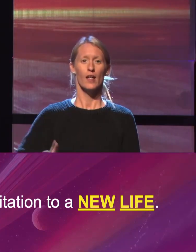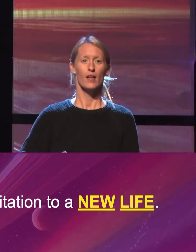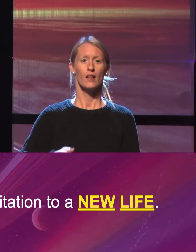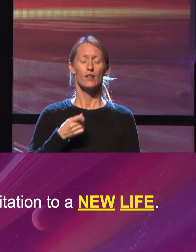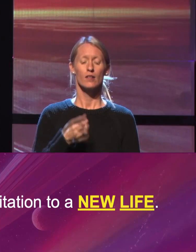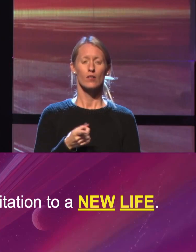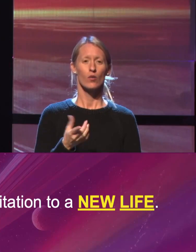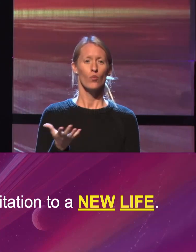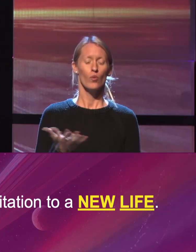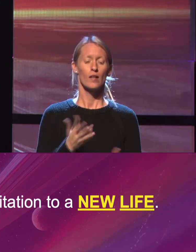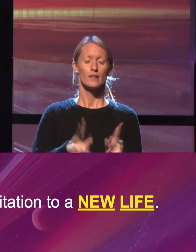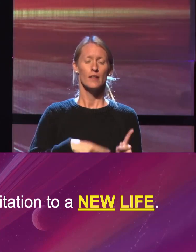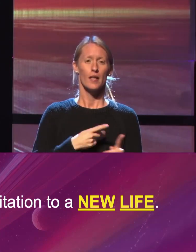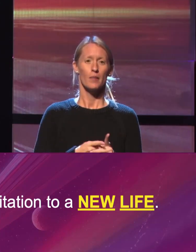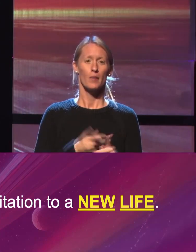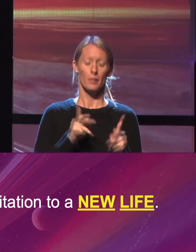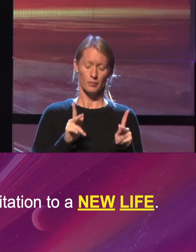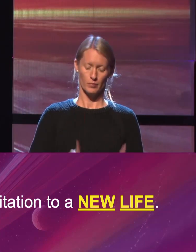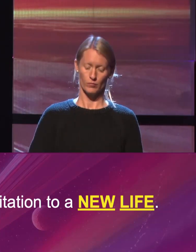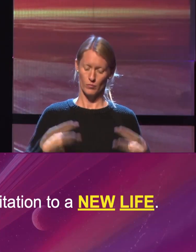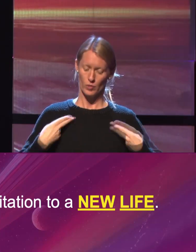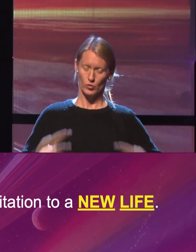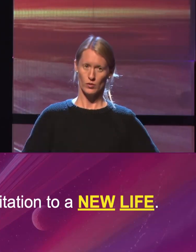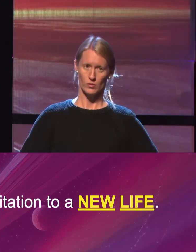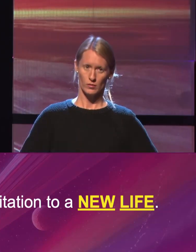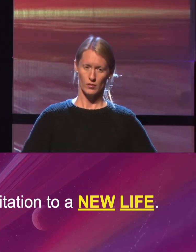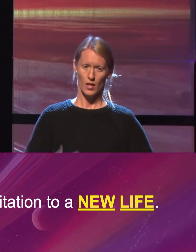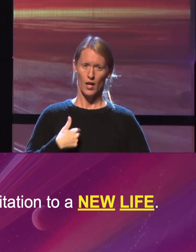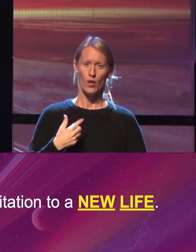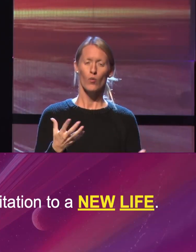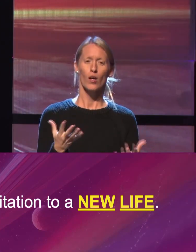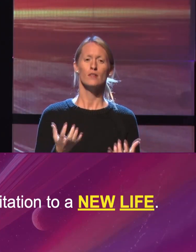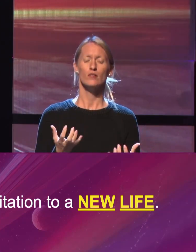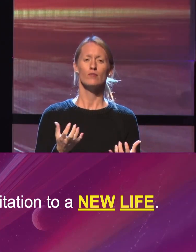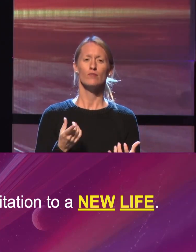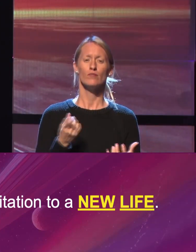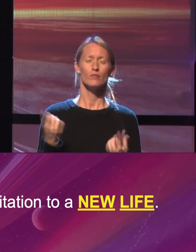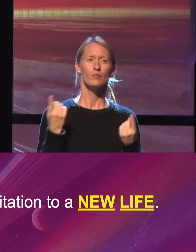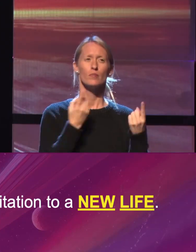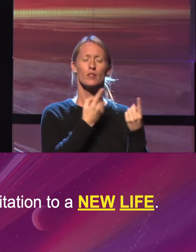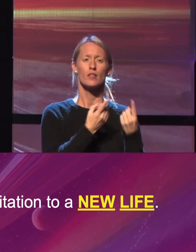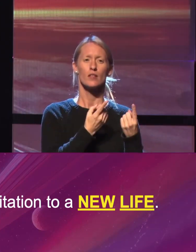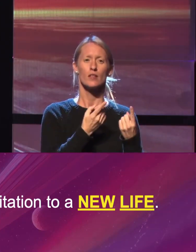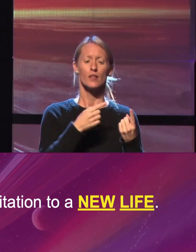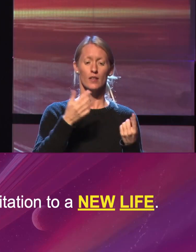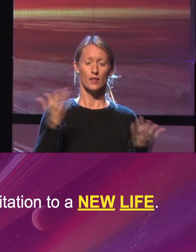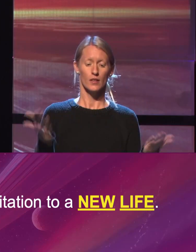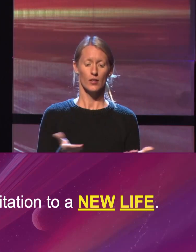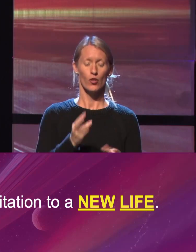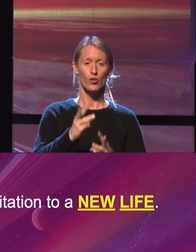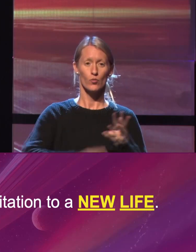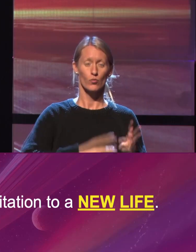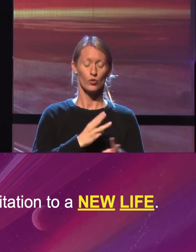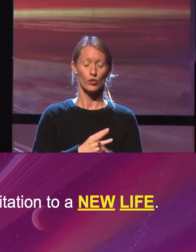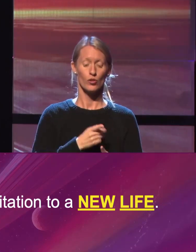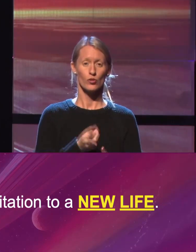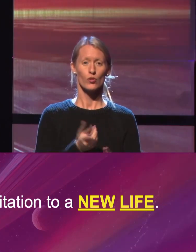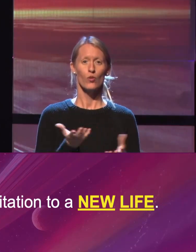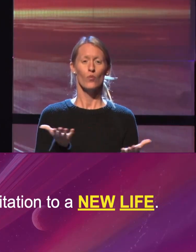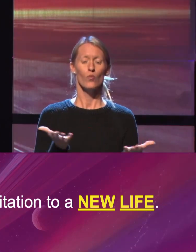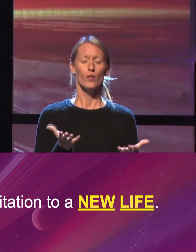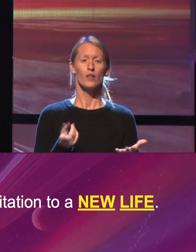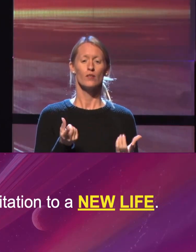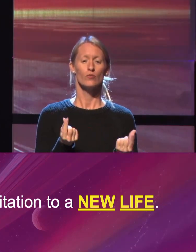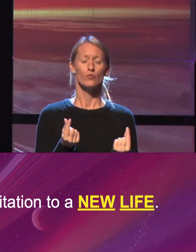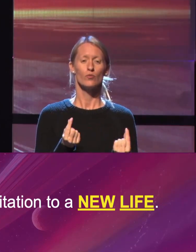human do I want to be? What kind of human do I want to be in this world? And what do I want to participate in this world?